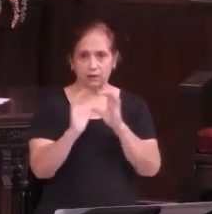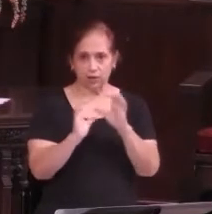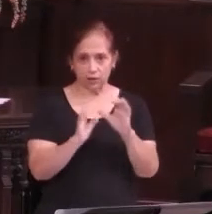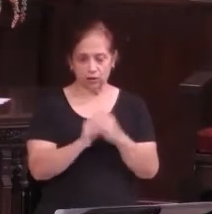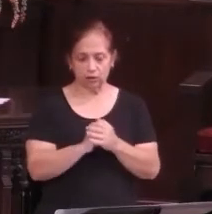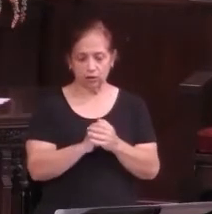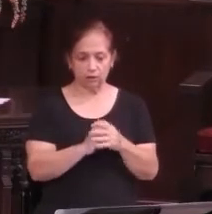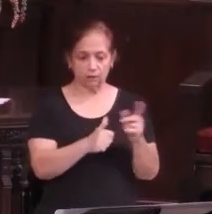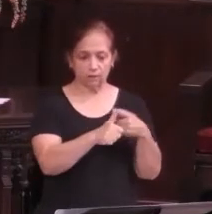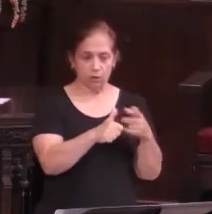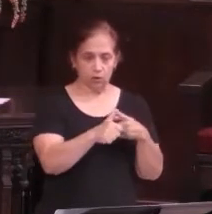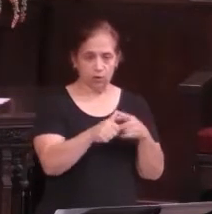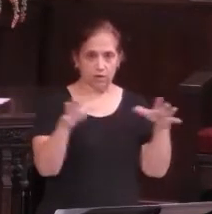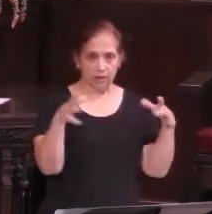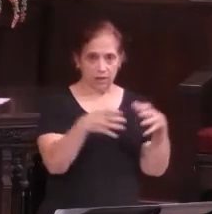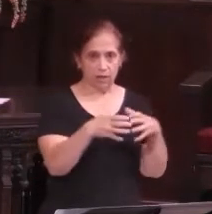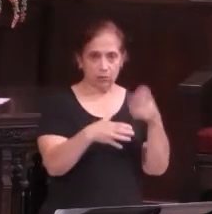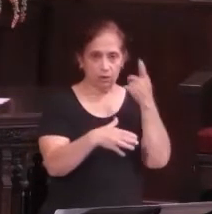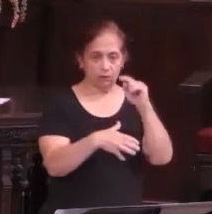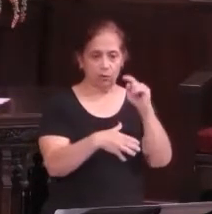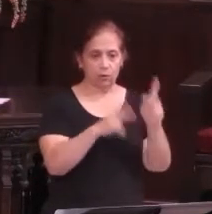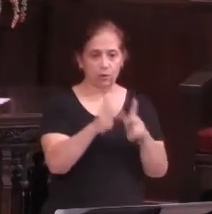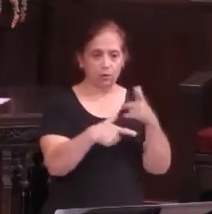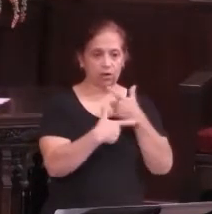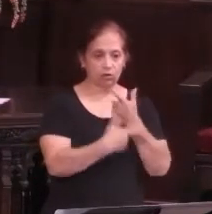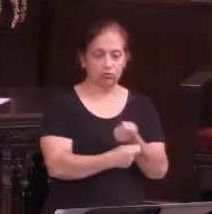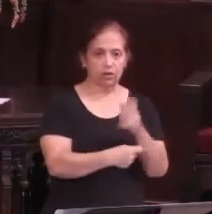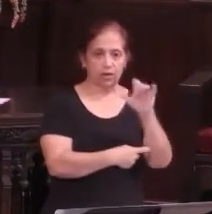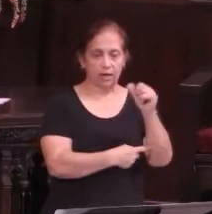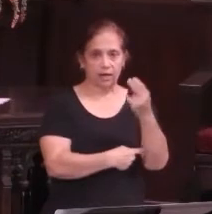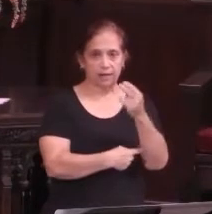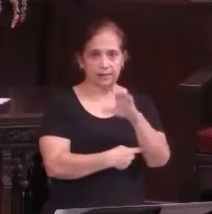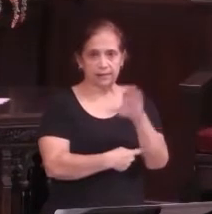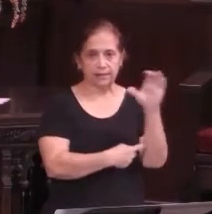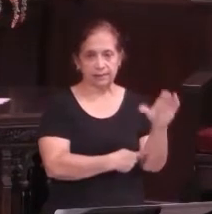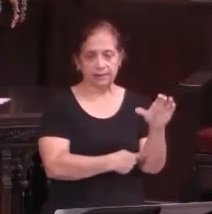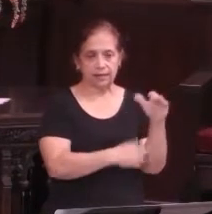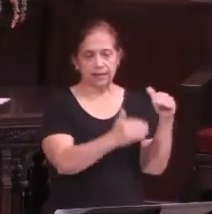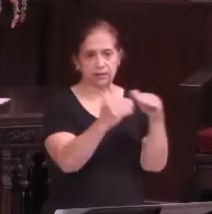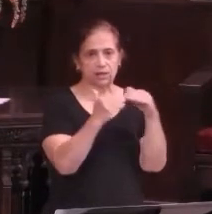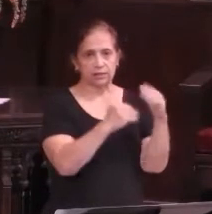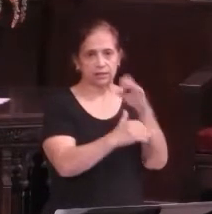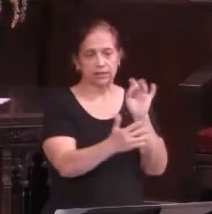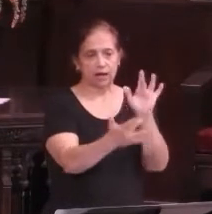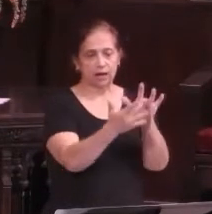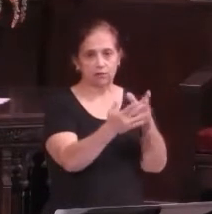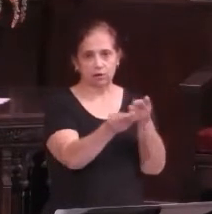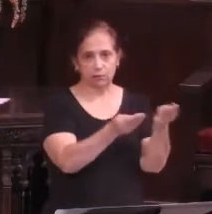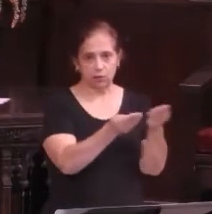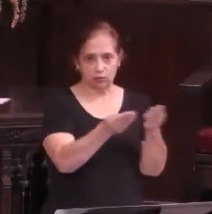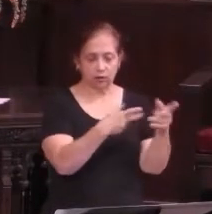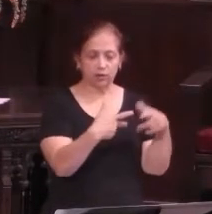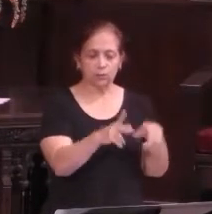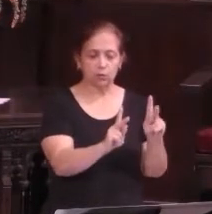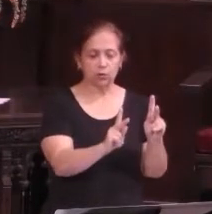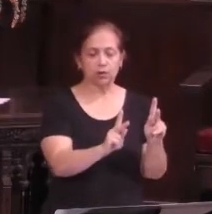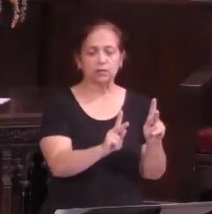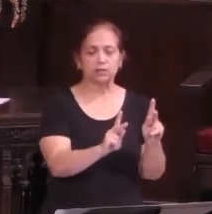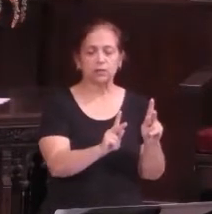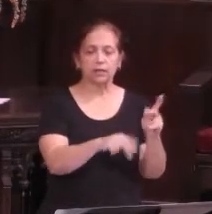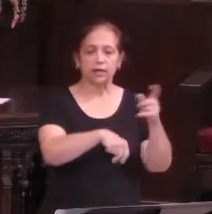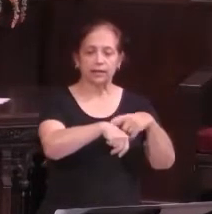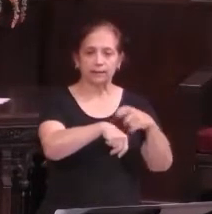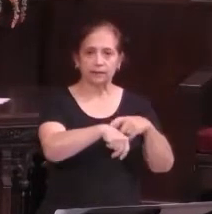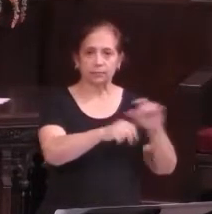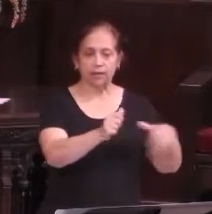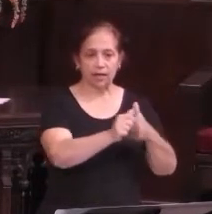There is first a gathering for those interested in AHCC's justice and outreach ministry opportunities. It'd be a time